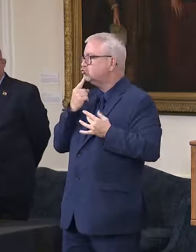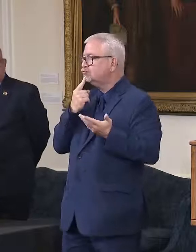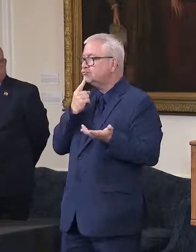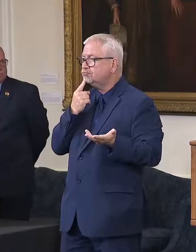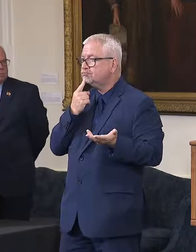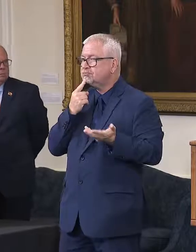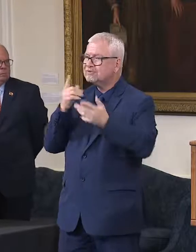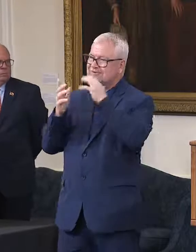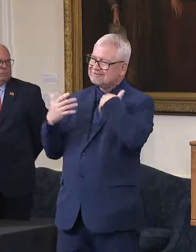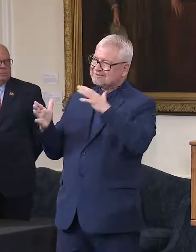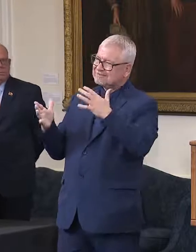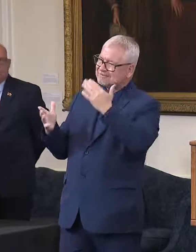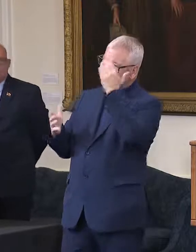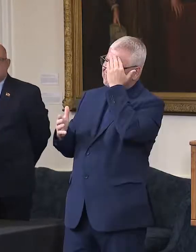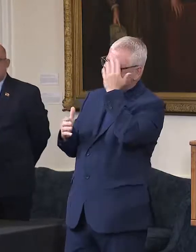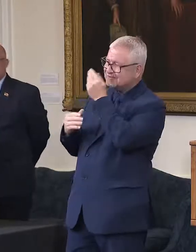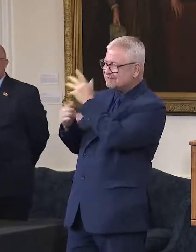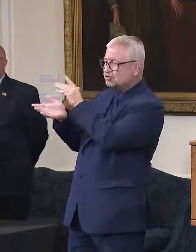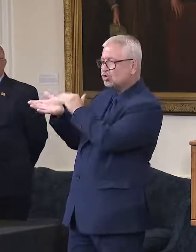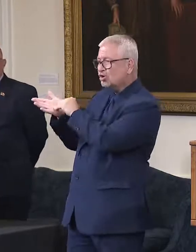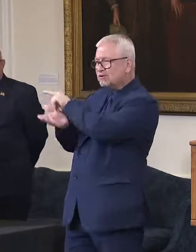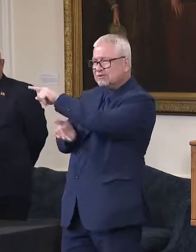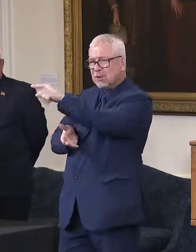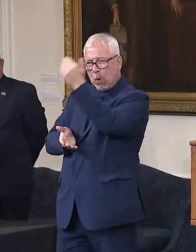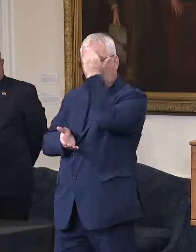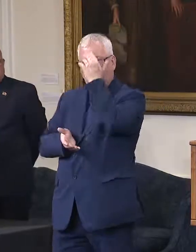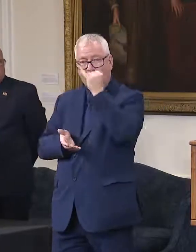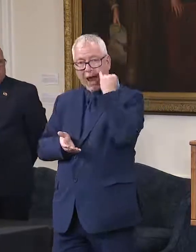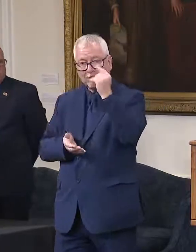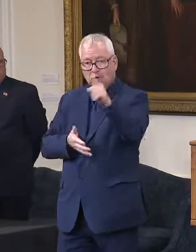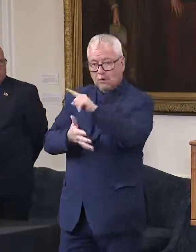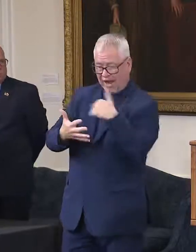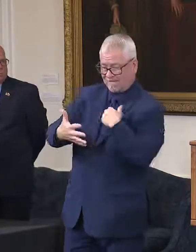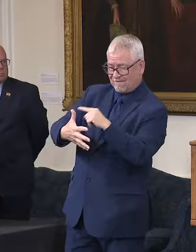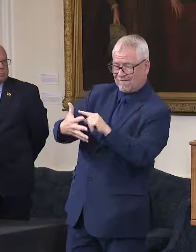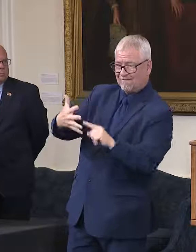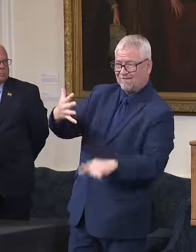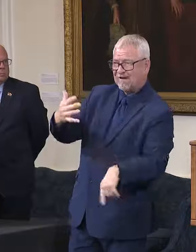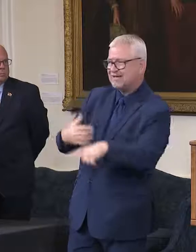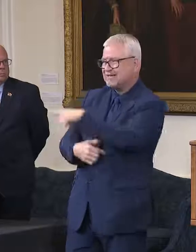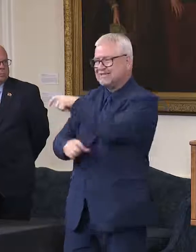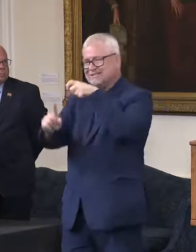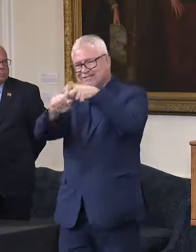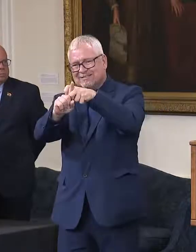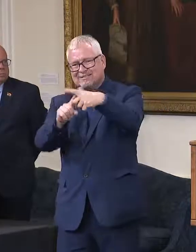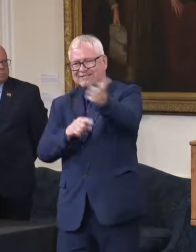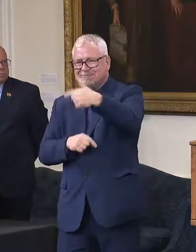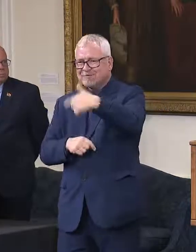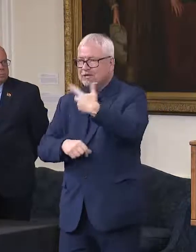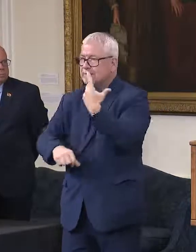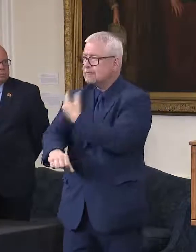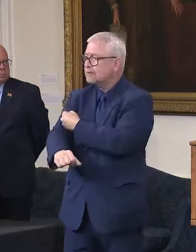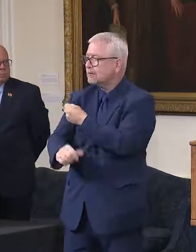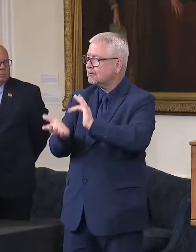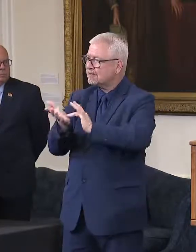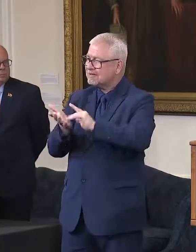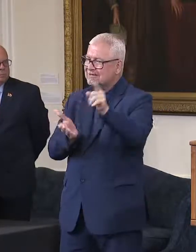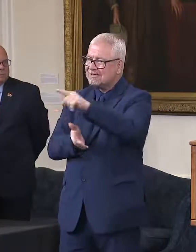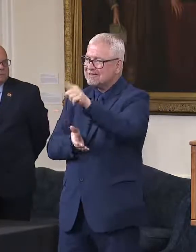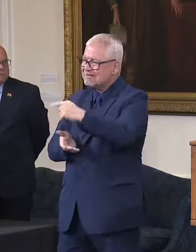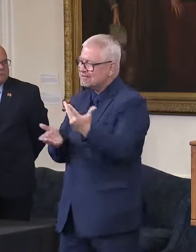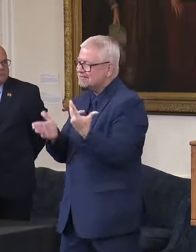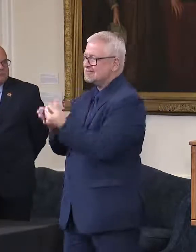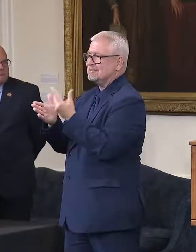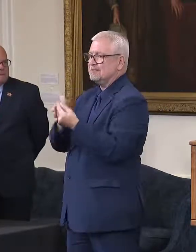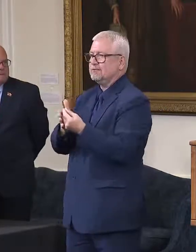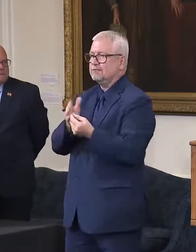booster shot as soon as possible. Again, the reason we as state officials are strongly recommending that you get a booster